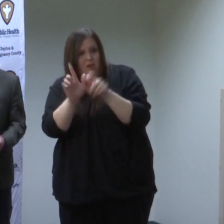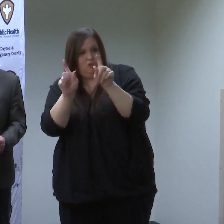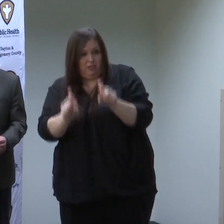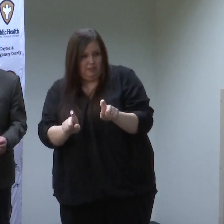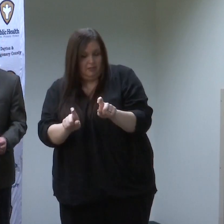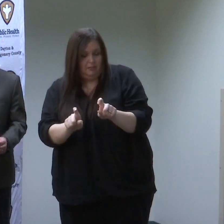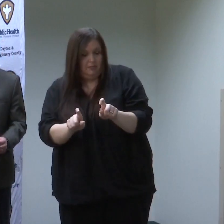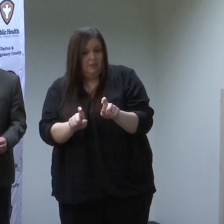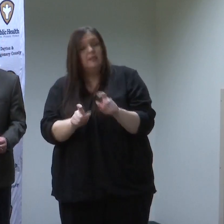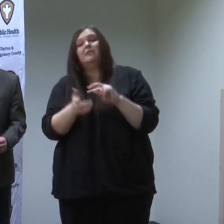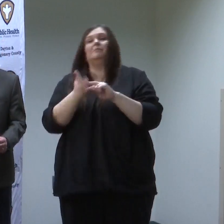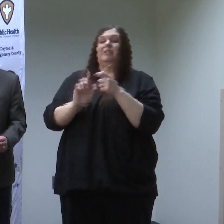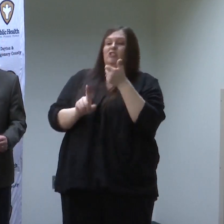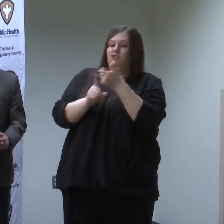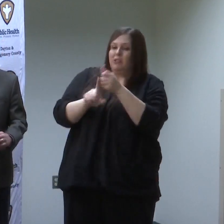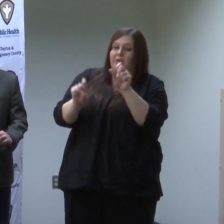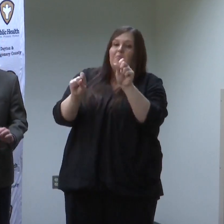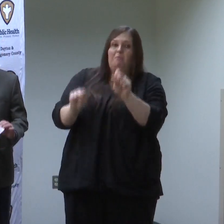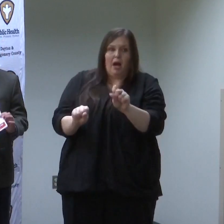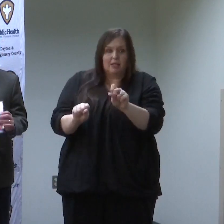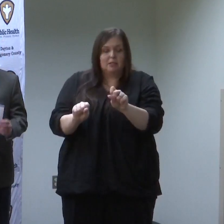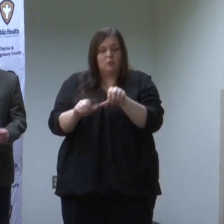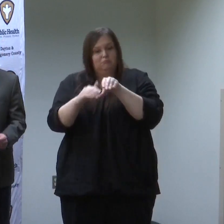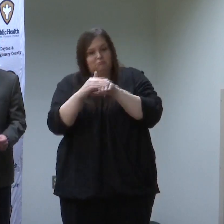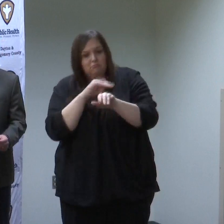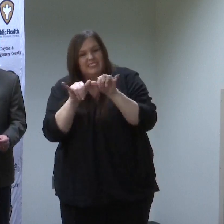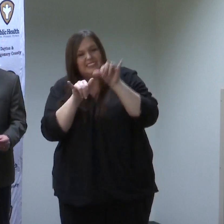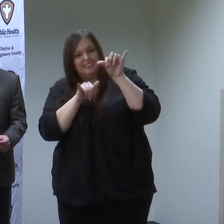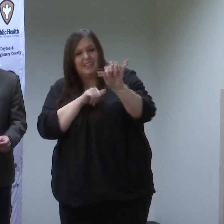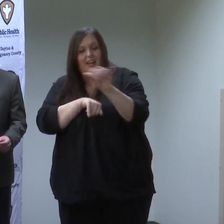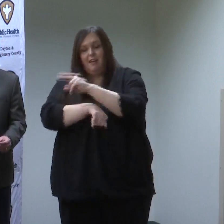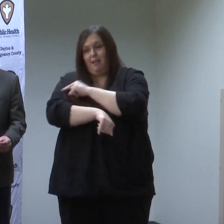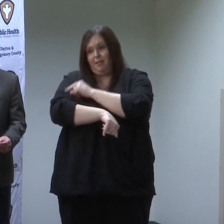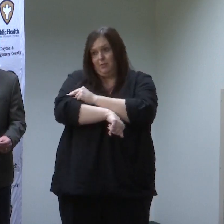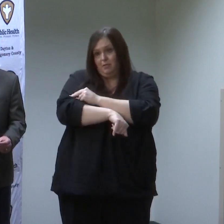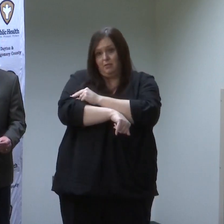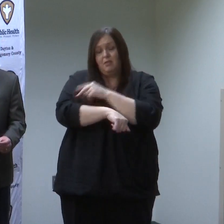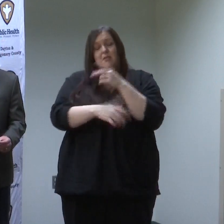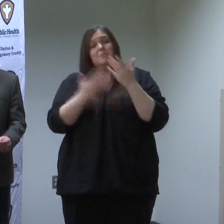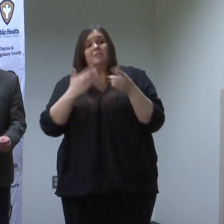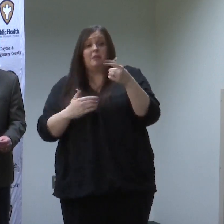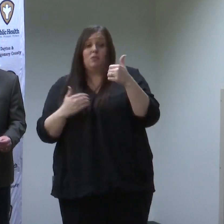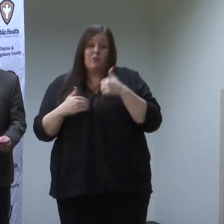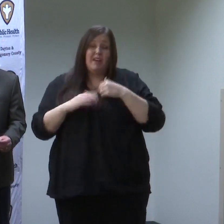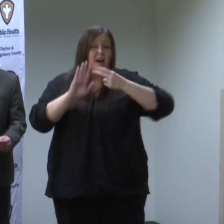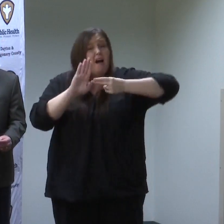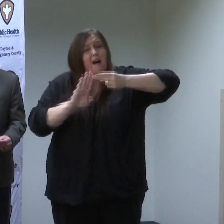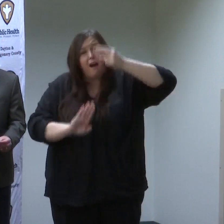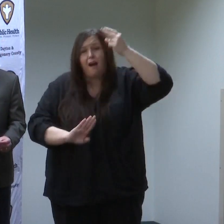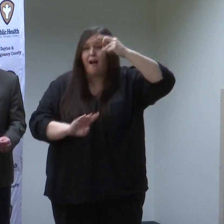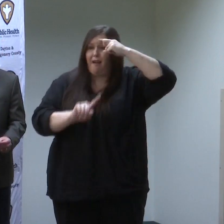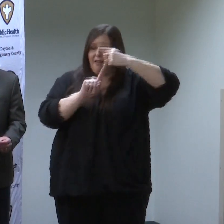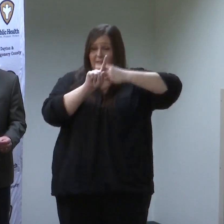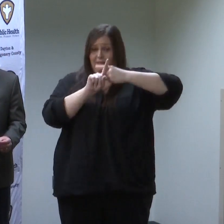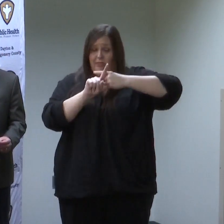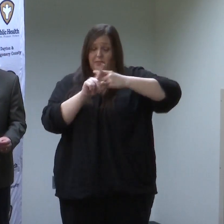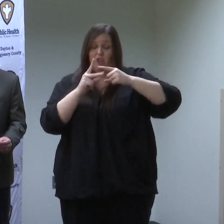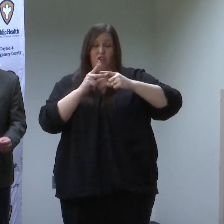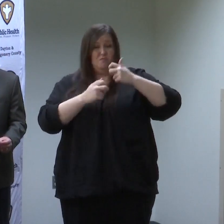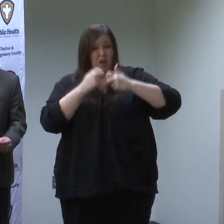you're someone who would potentially be admitted into the hospital. So that means that you're someone who is having a very high fever and significant